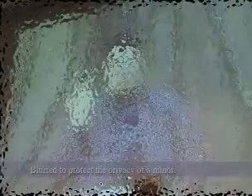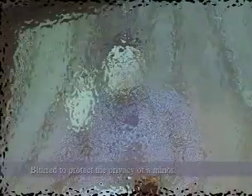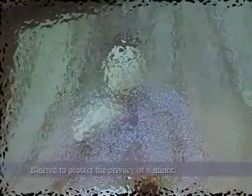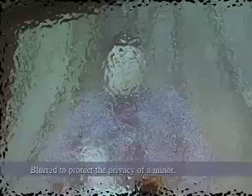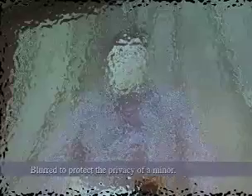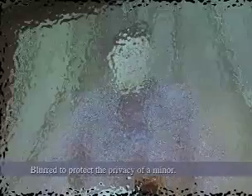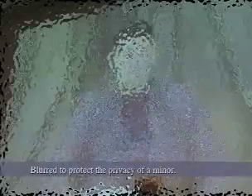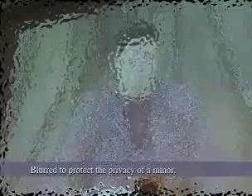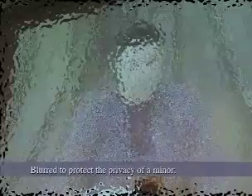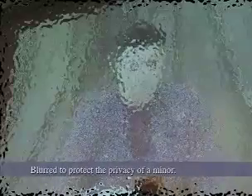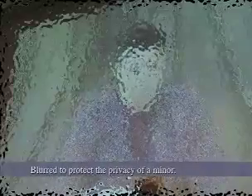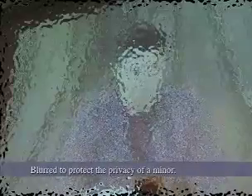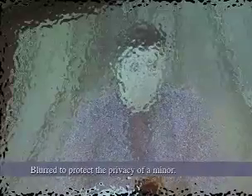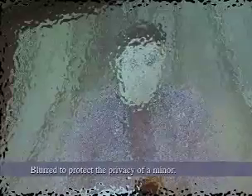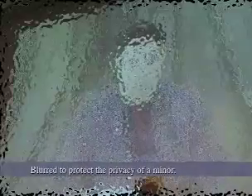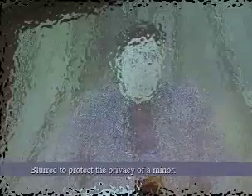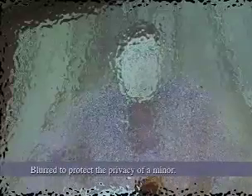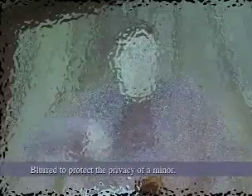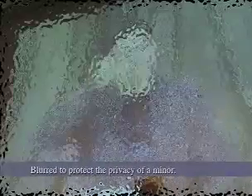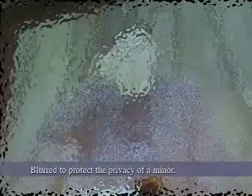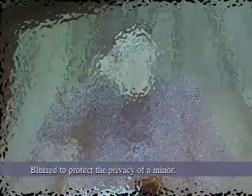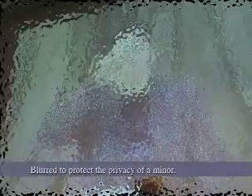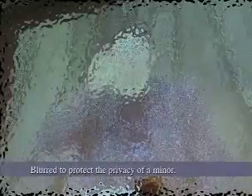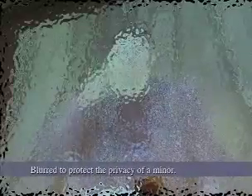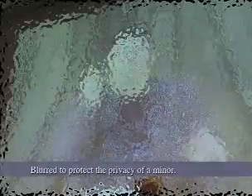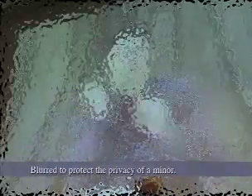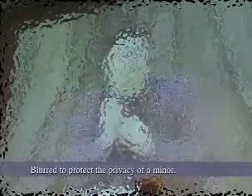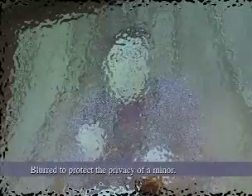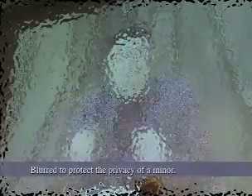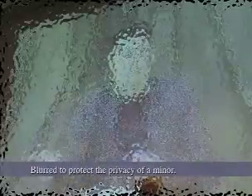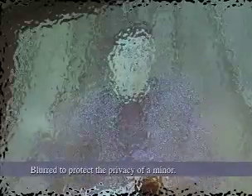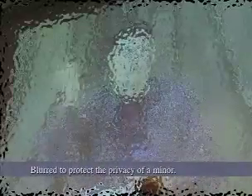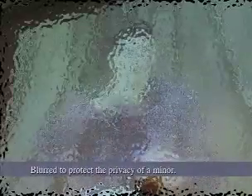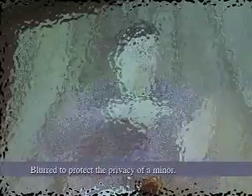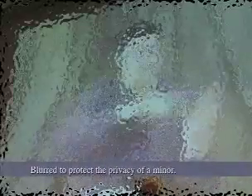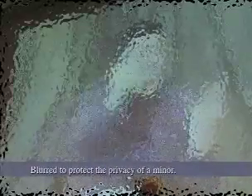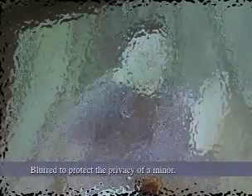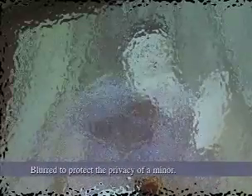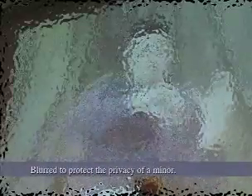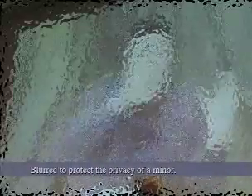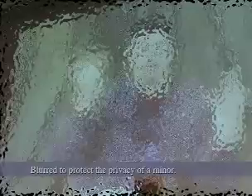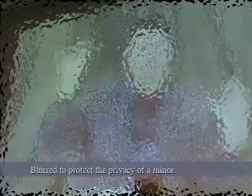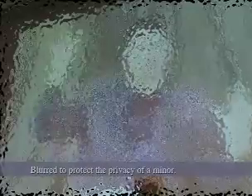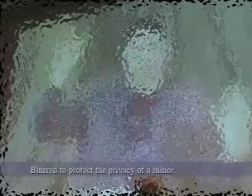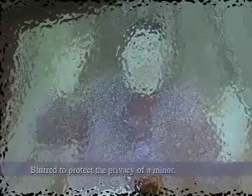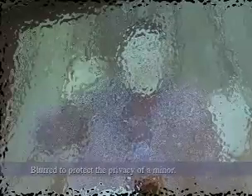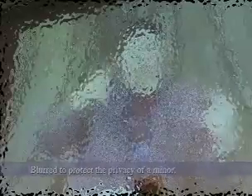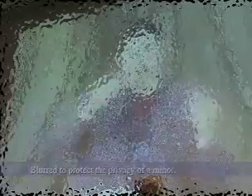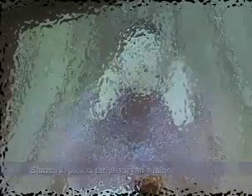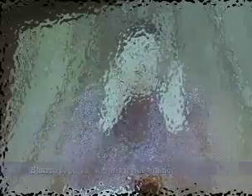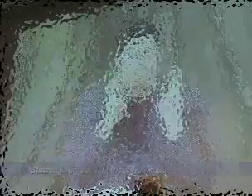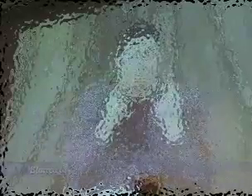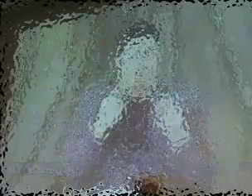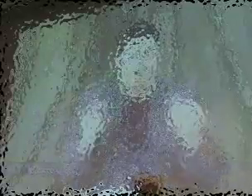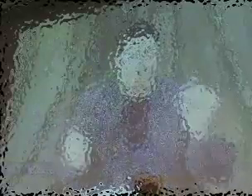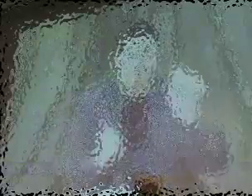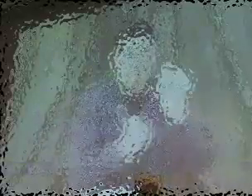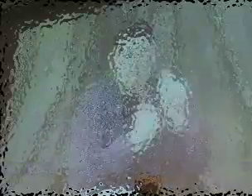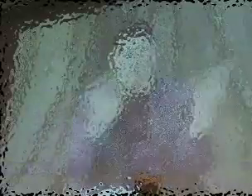Okay, number 3 again. Okay, Mill's baseball team was losing. It was 4-7. Oh man, they hope